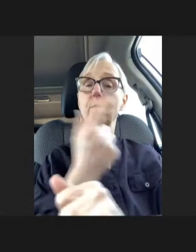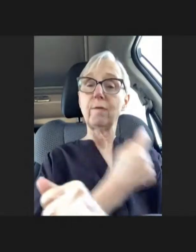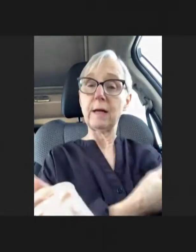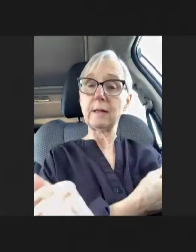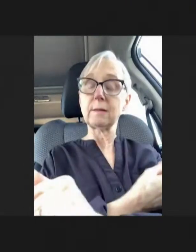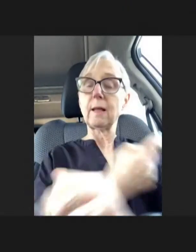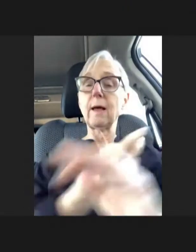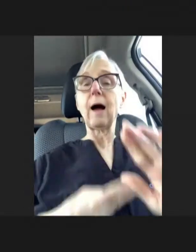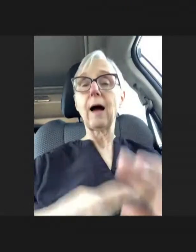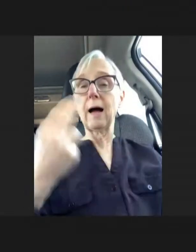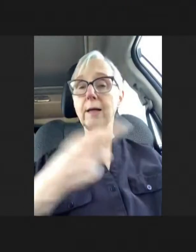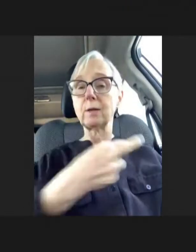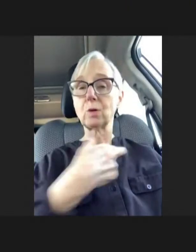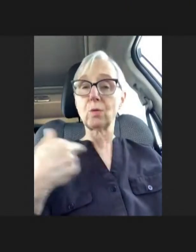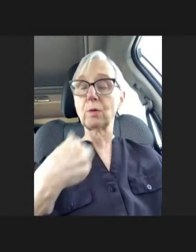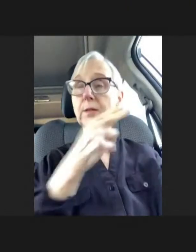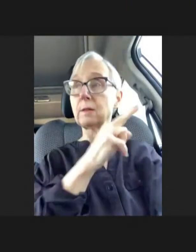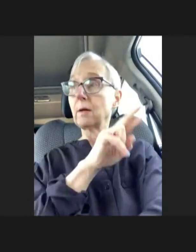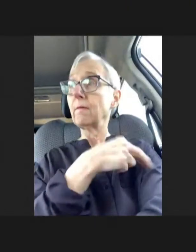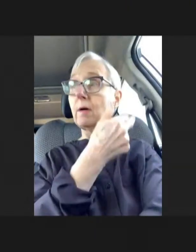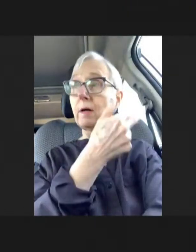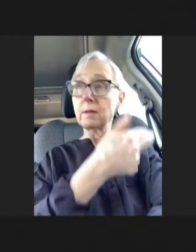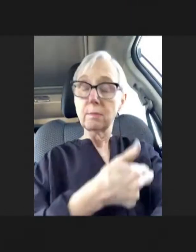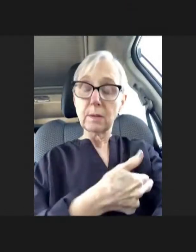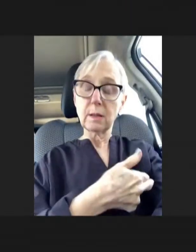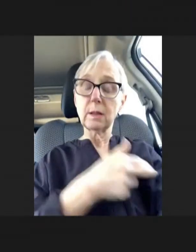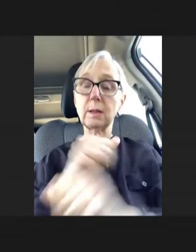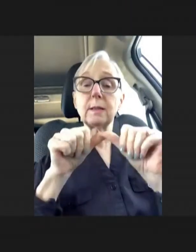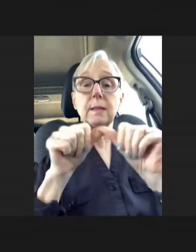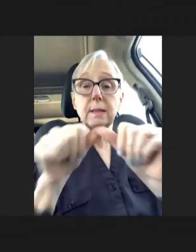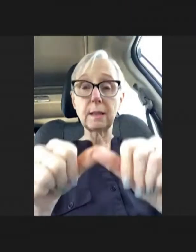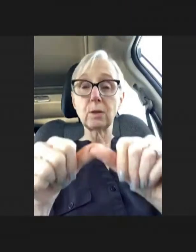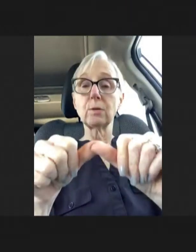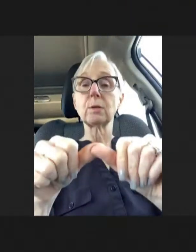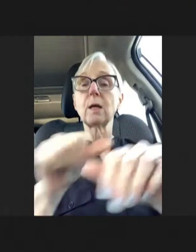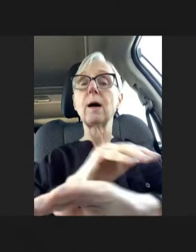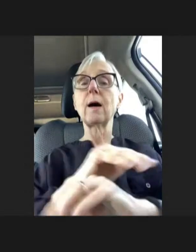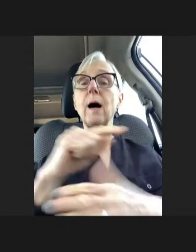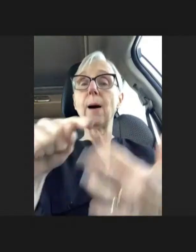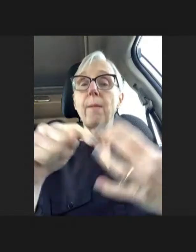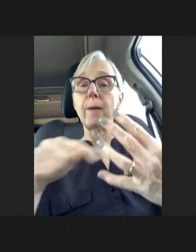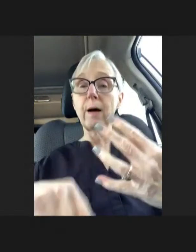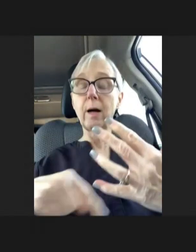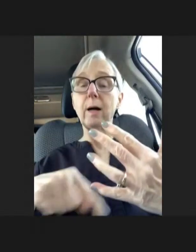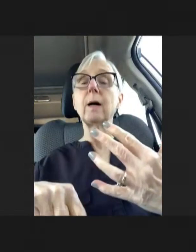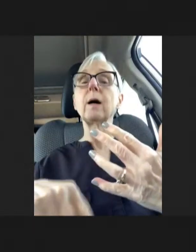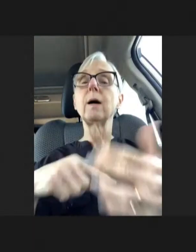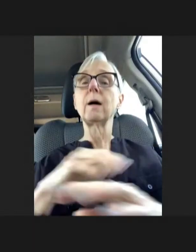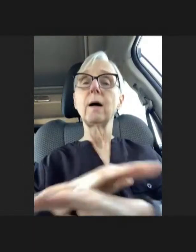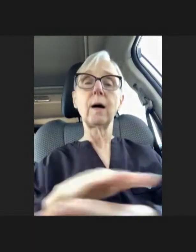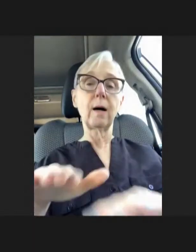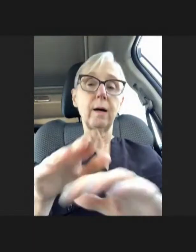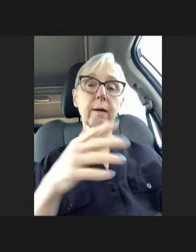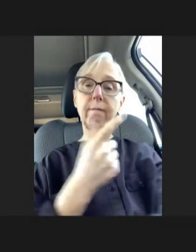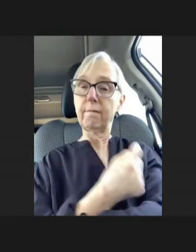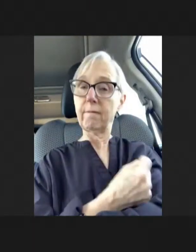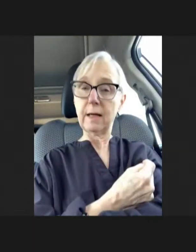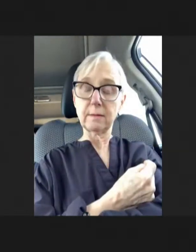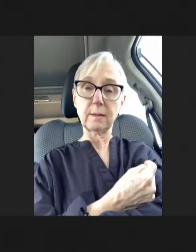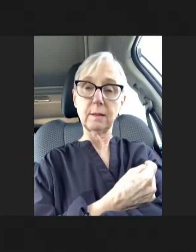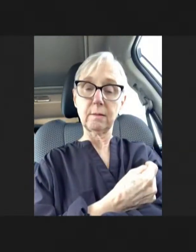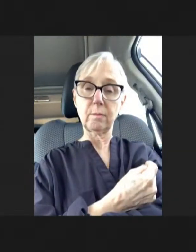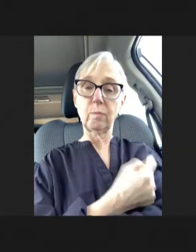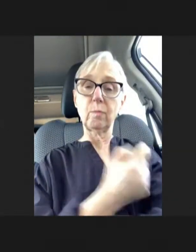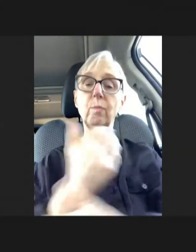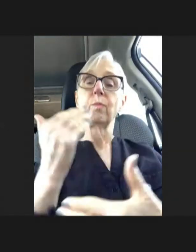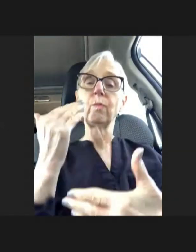highest risk of hospitalization is going to continue to be among the unvaccinated population right now. And so we know that individuals